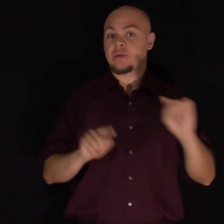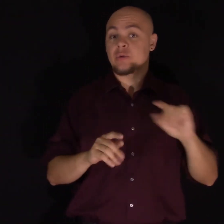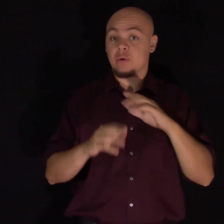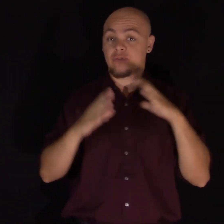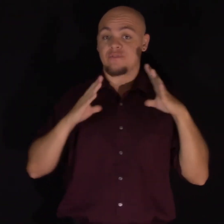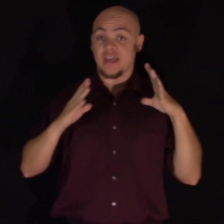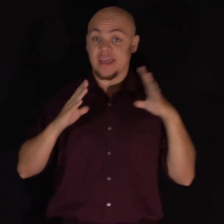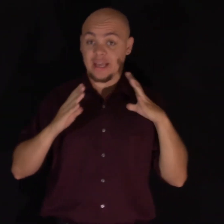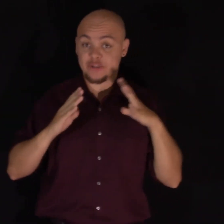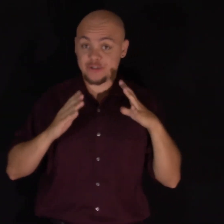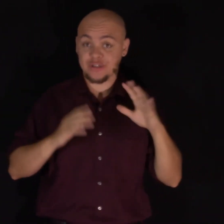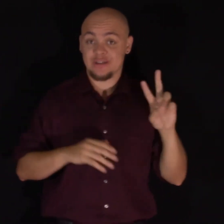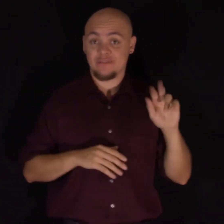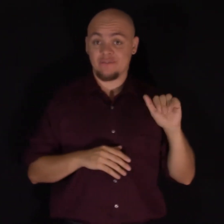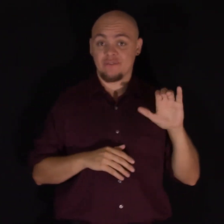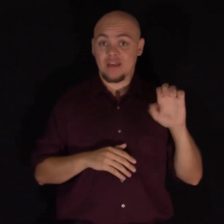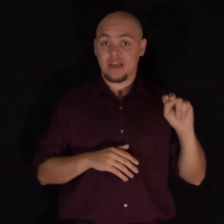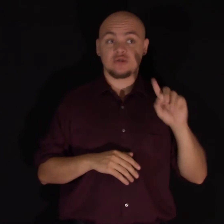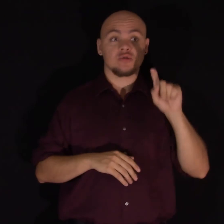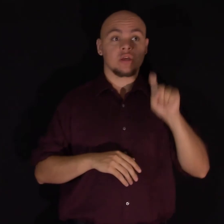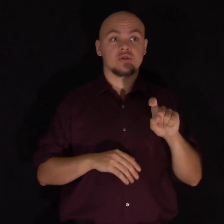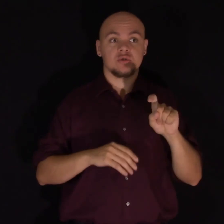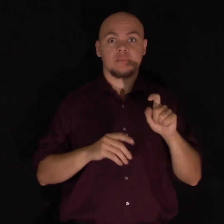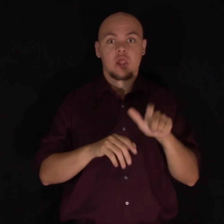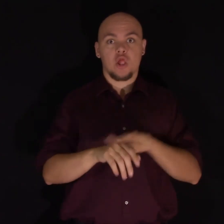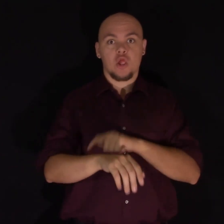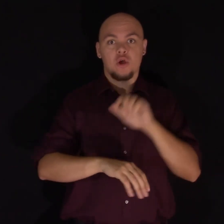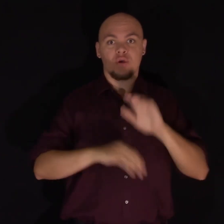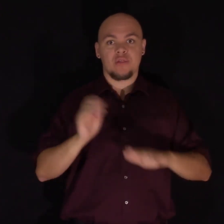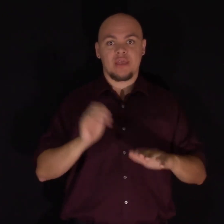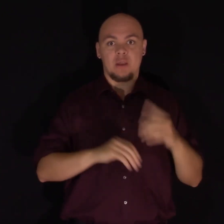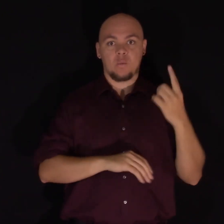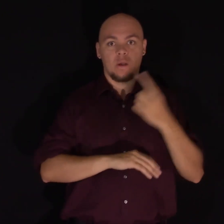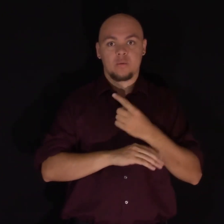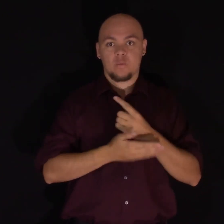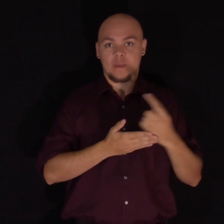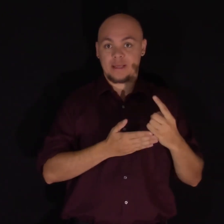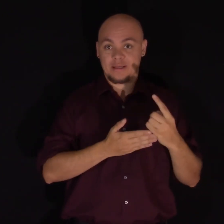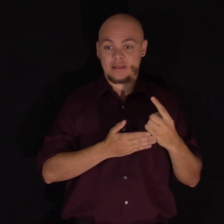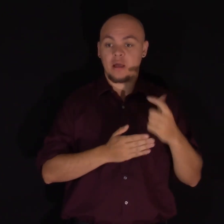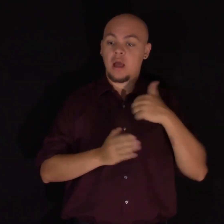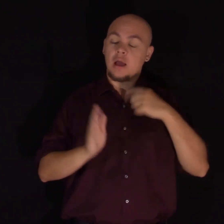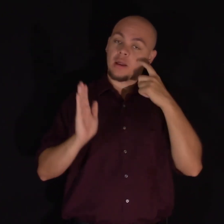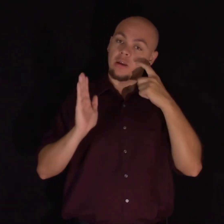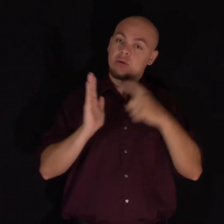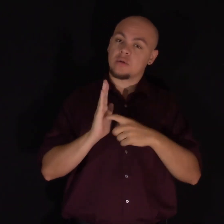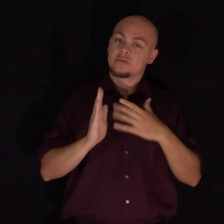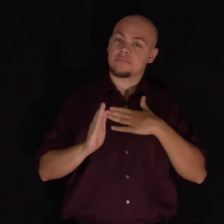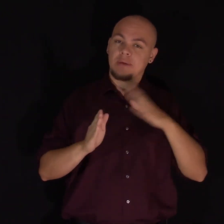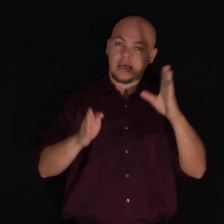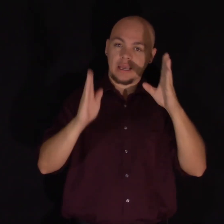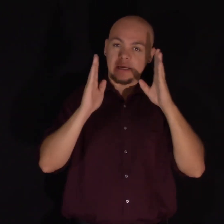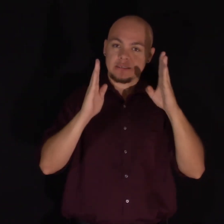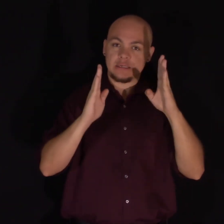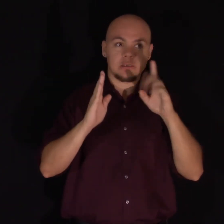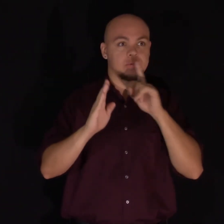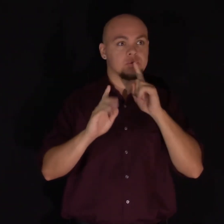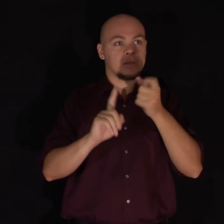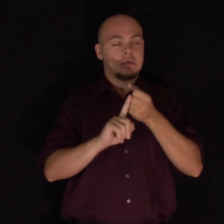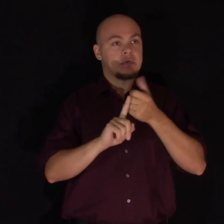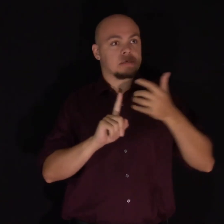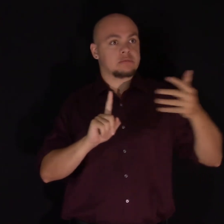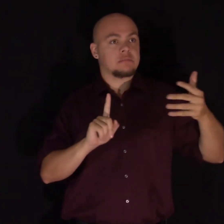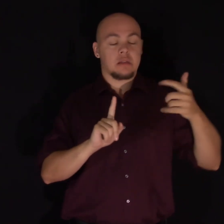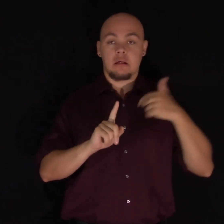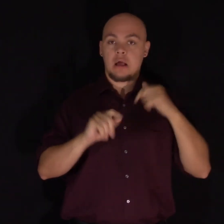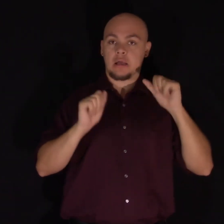Our vacations need to be longer than they are today. But I also noticed that my attention span expanded. I was